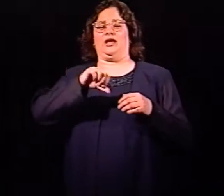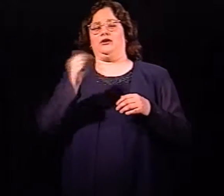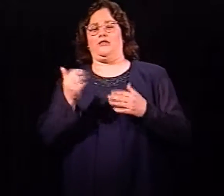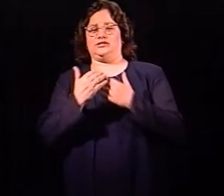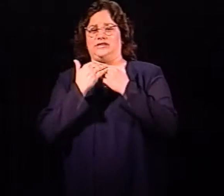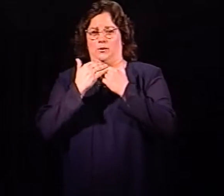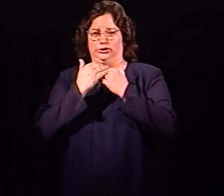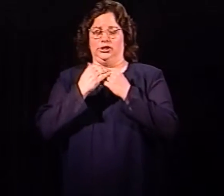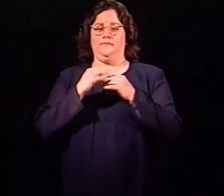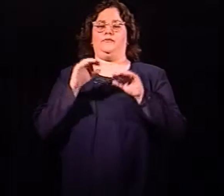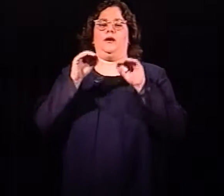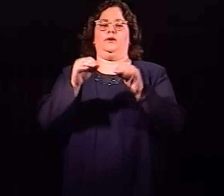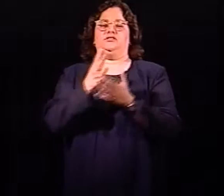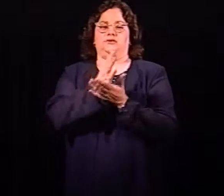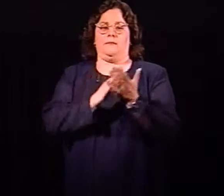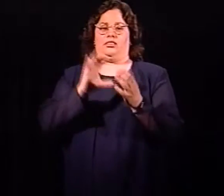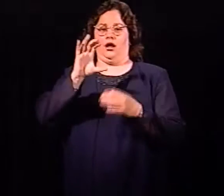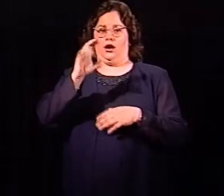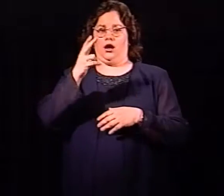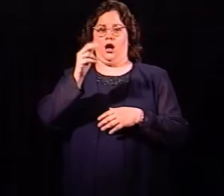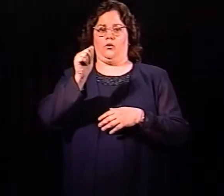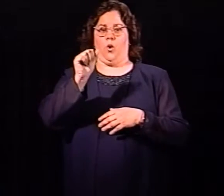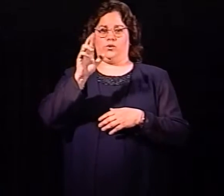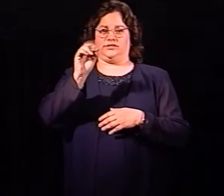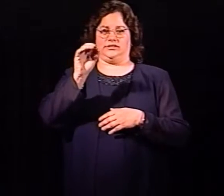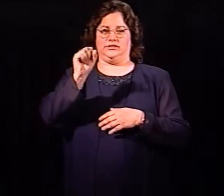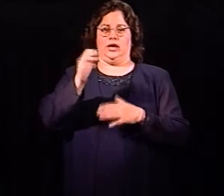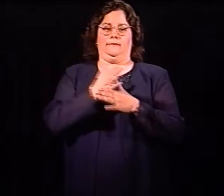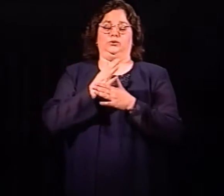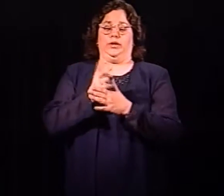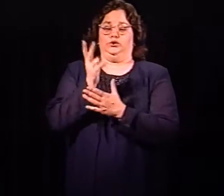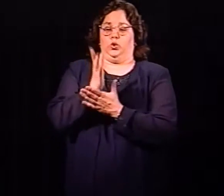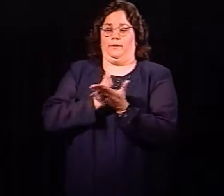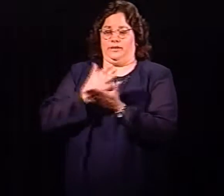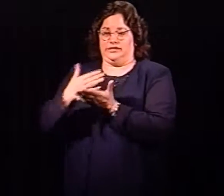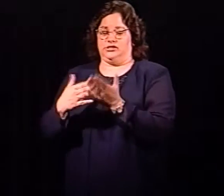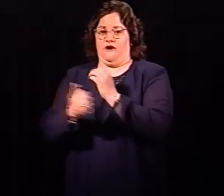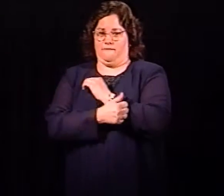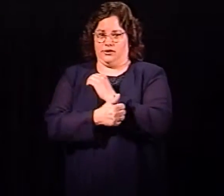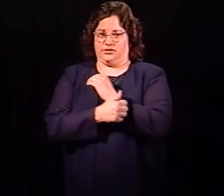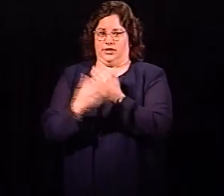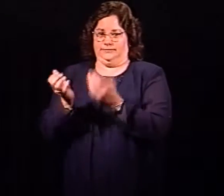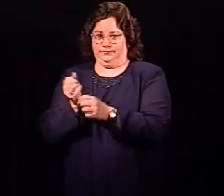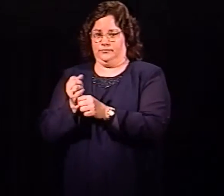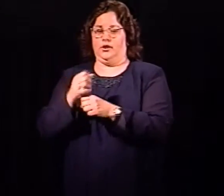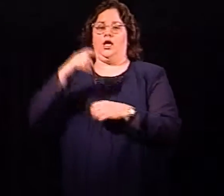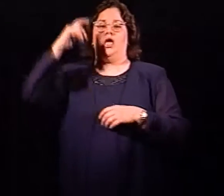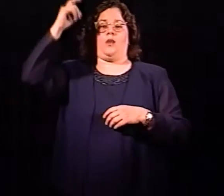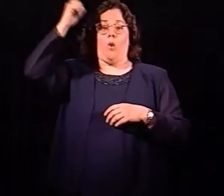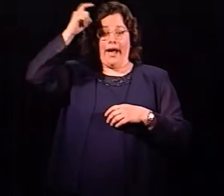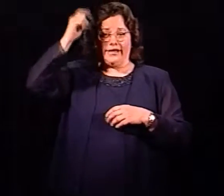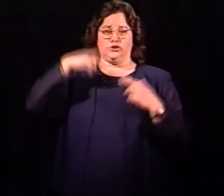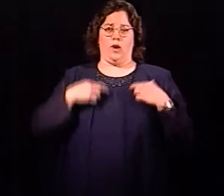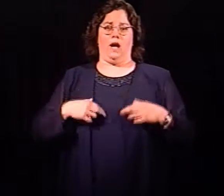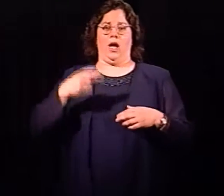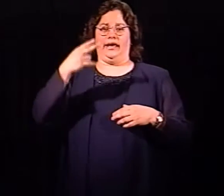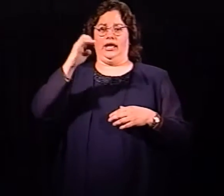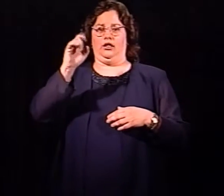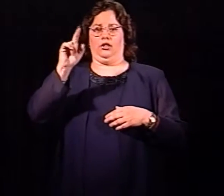Put some of the horoses between two pieces of matzah. The wise Rabbi Hillel of the